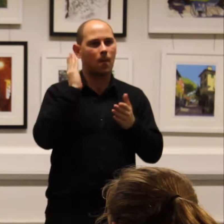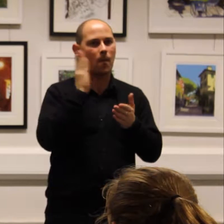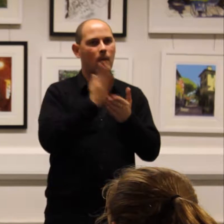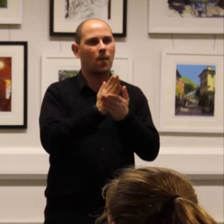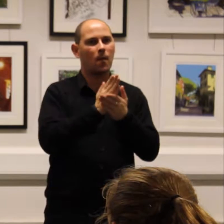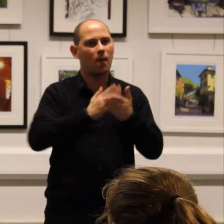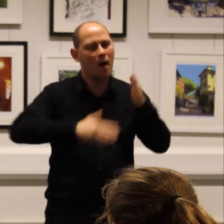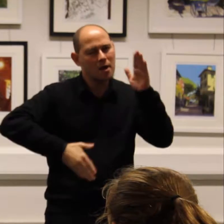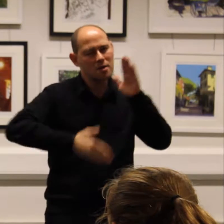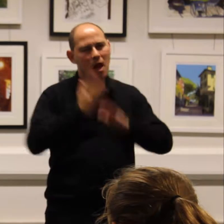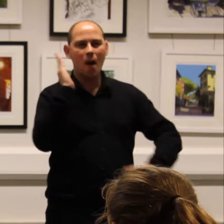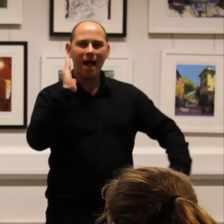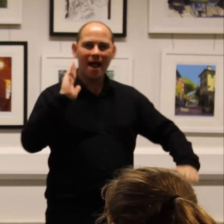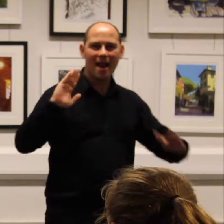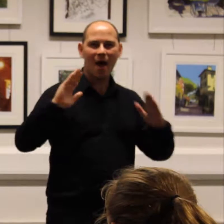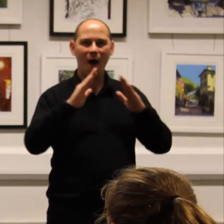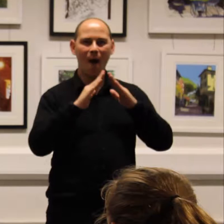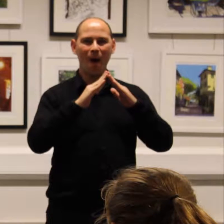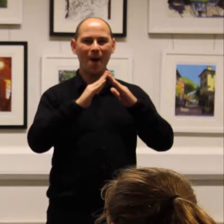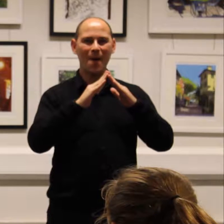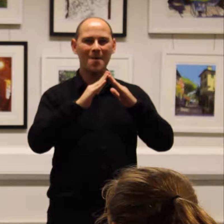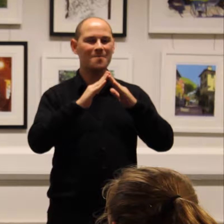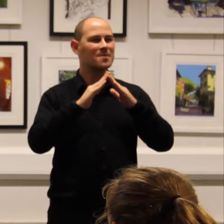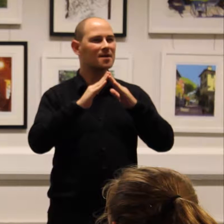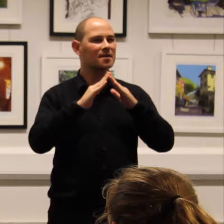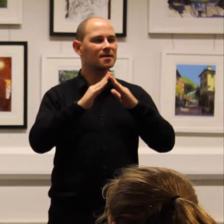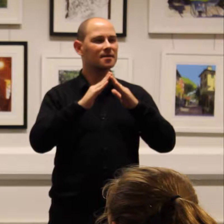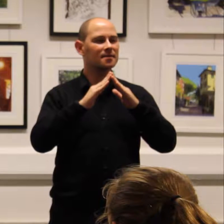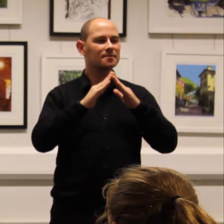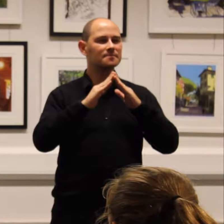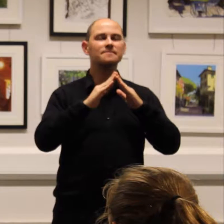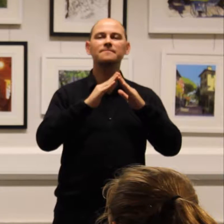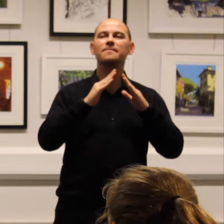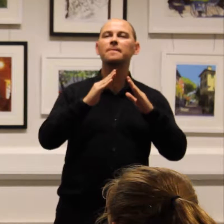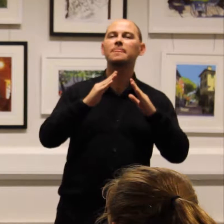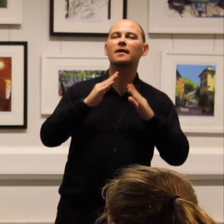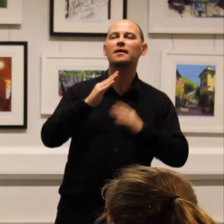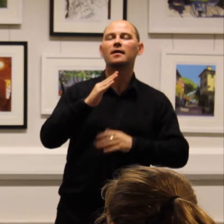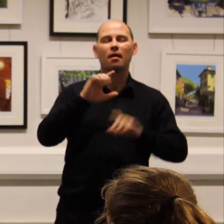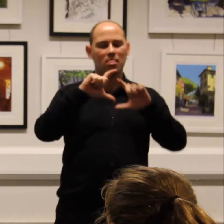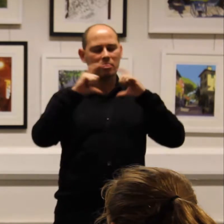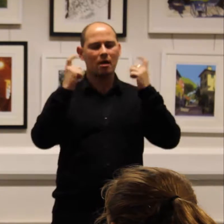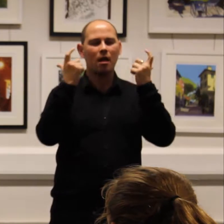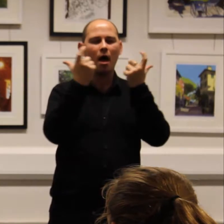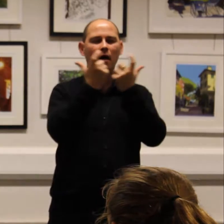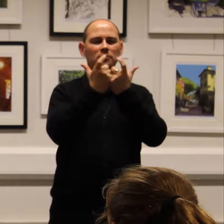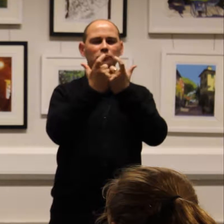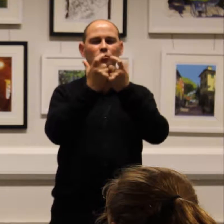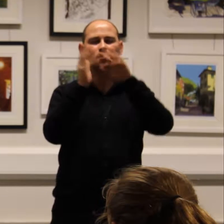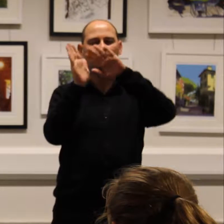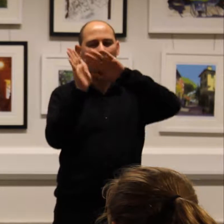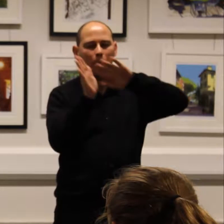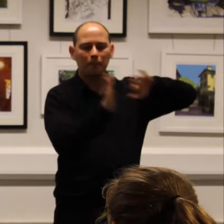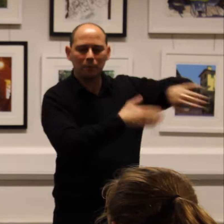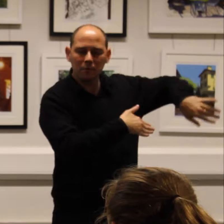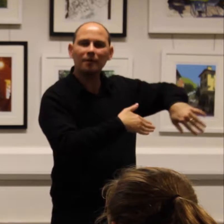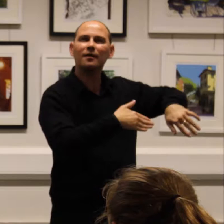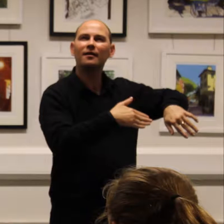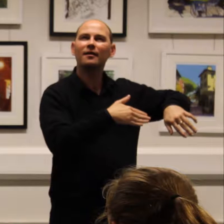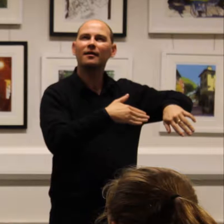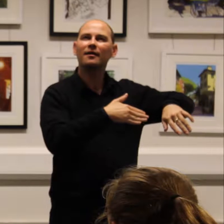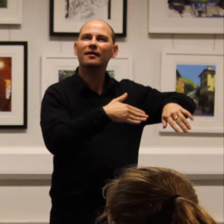going home. The peak of the old classroom falls away behind him sharply,